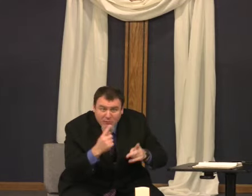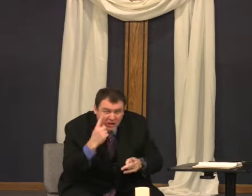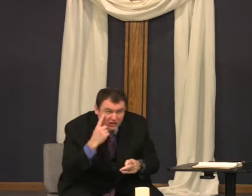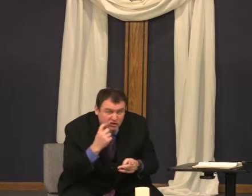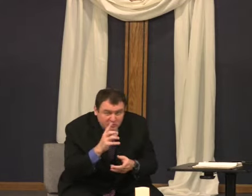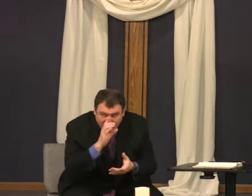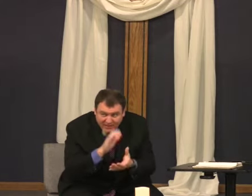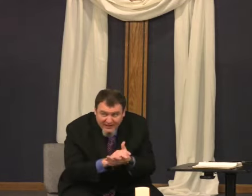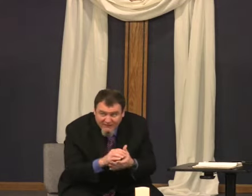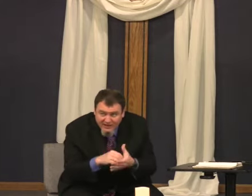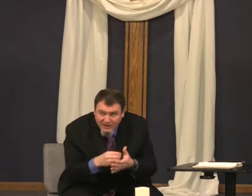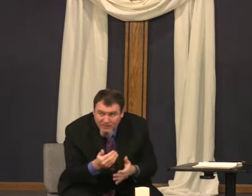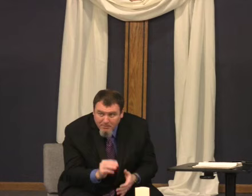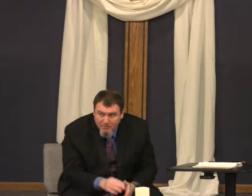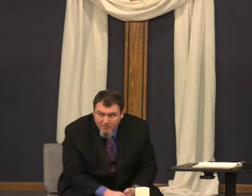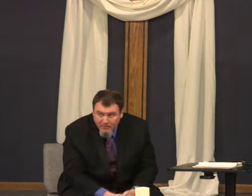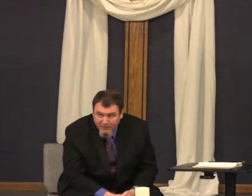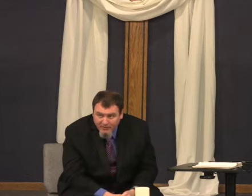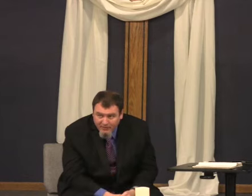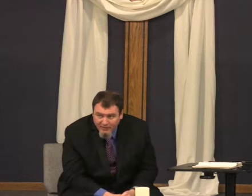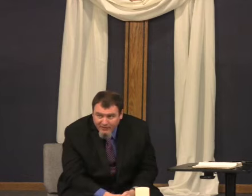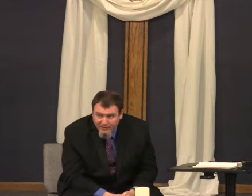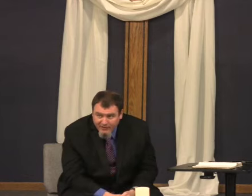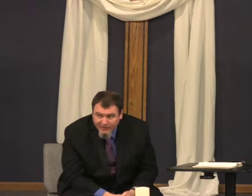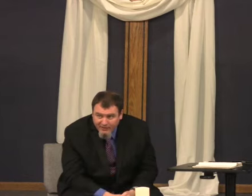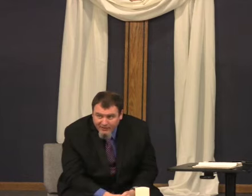And that group of people that just believed in him,